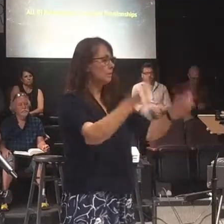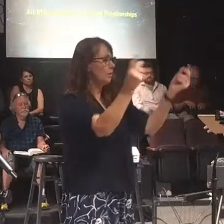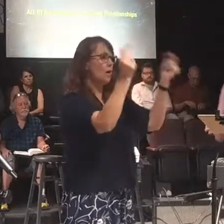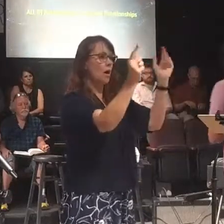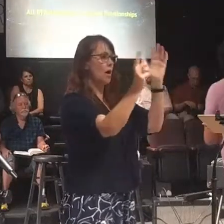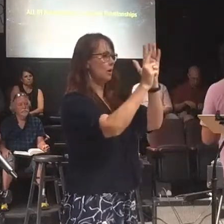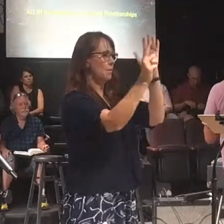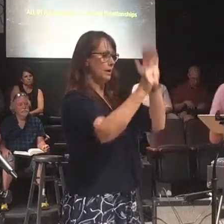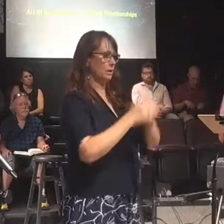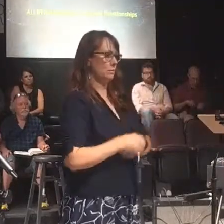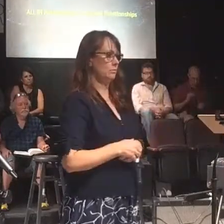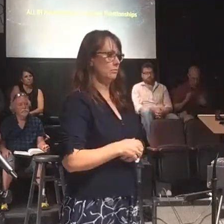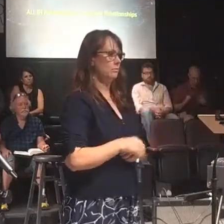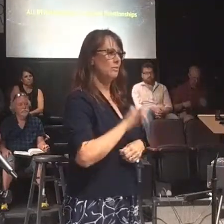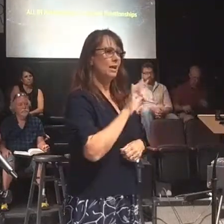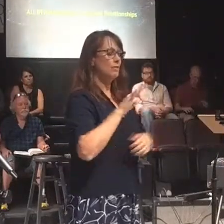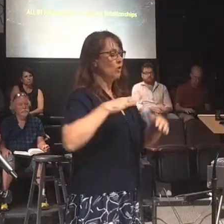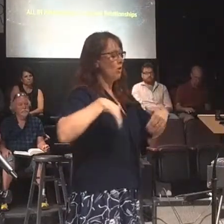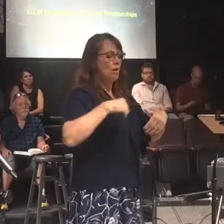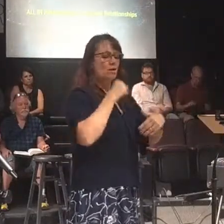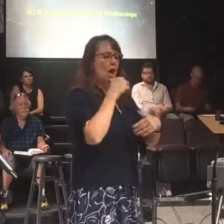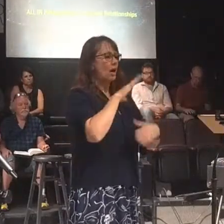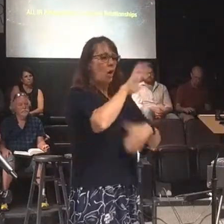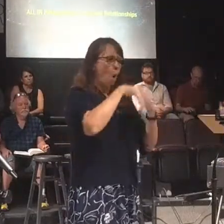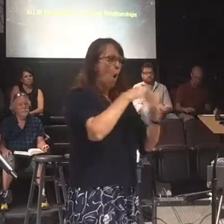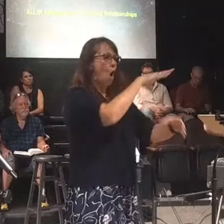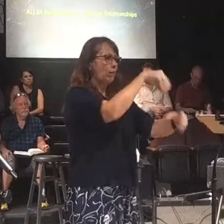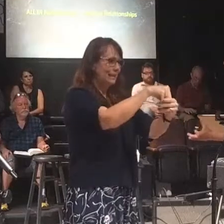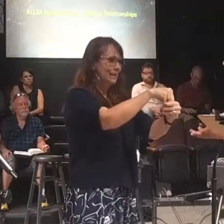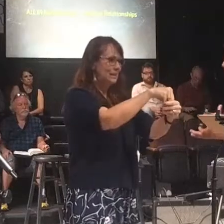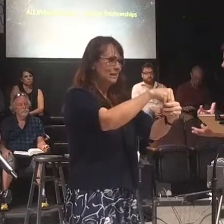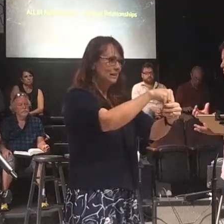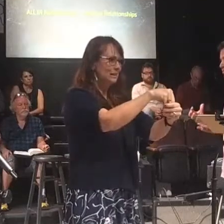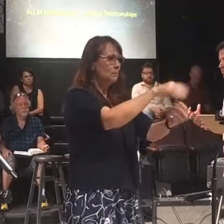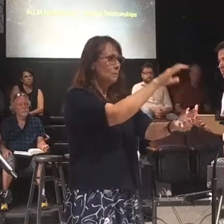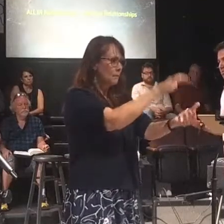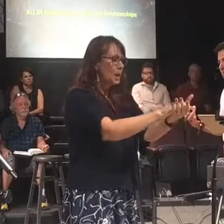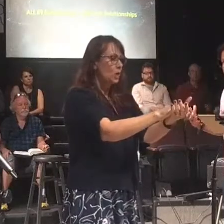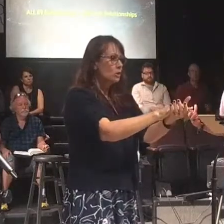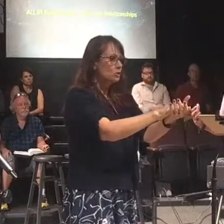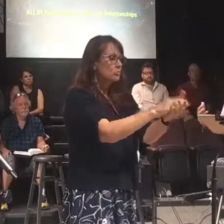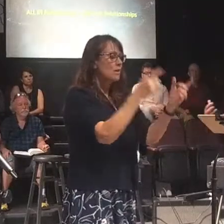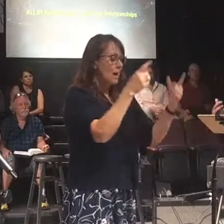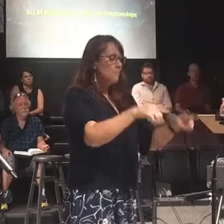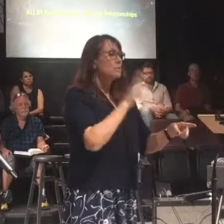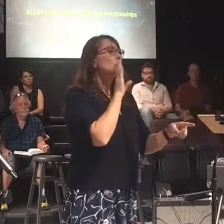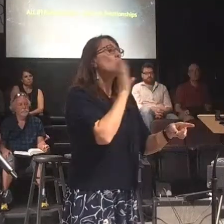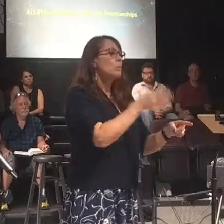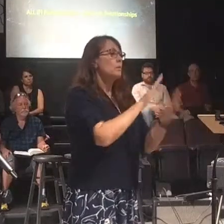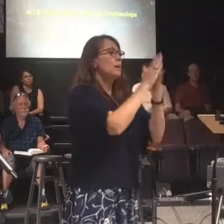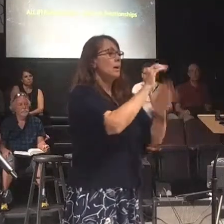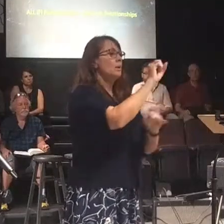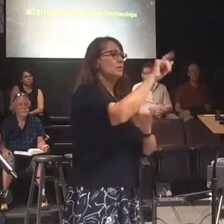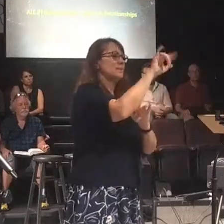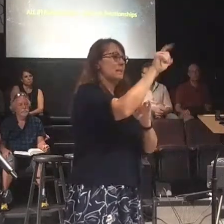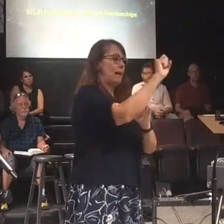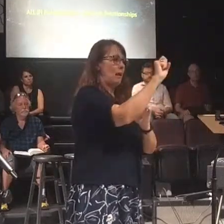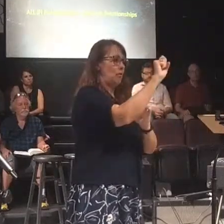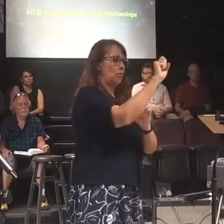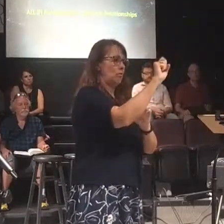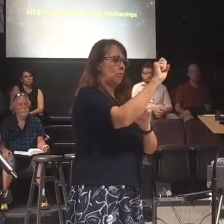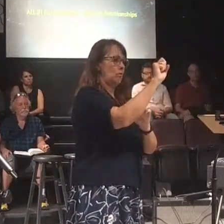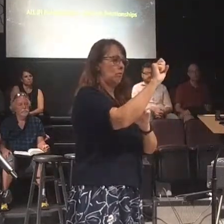a marriage. If you're not all in a marriage, you will find a stale marriage. That's guaranteed. And the minute